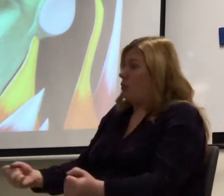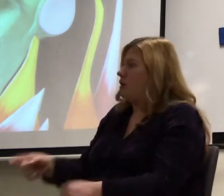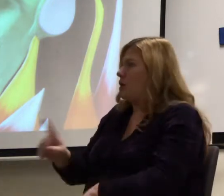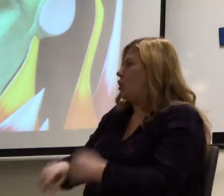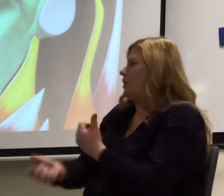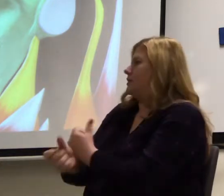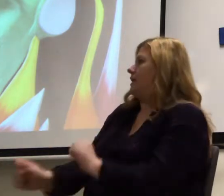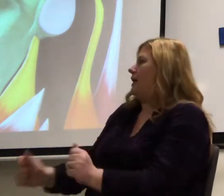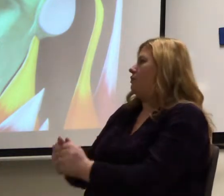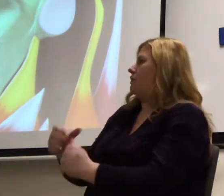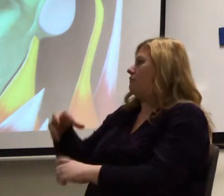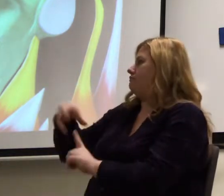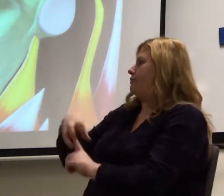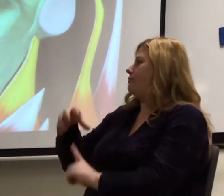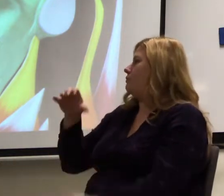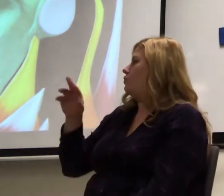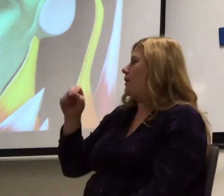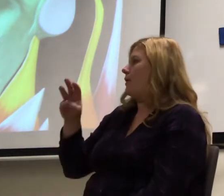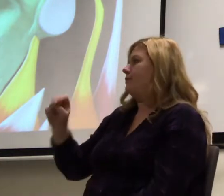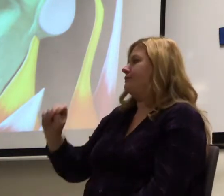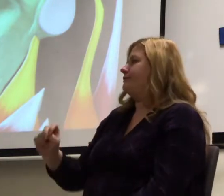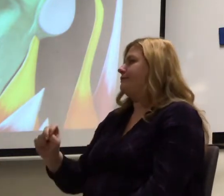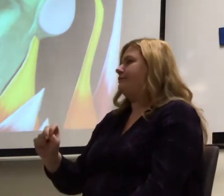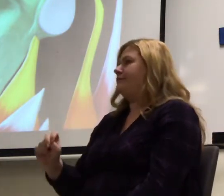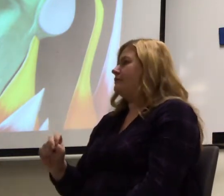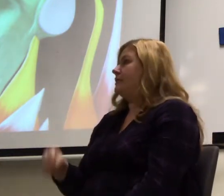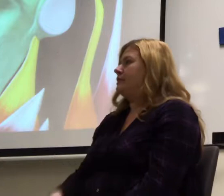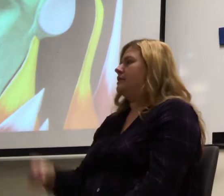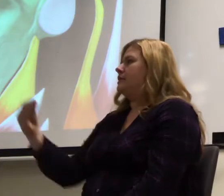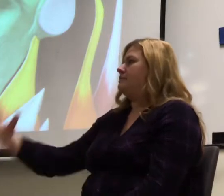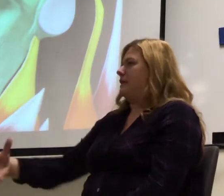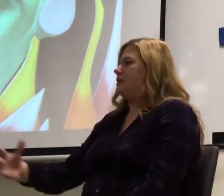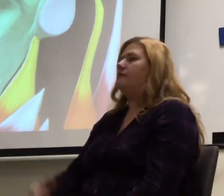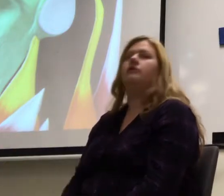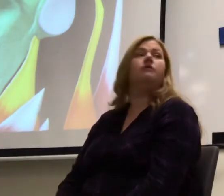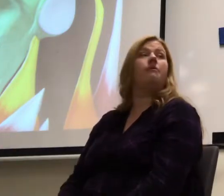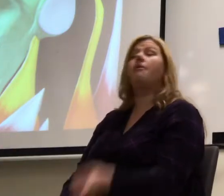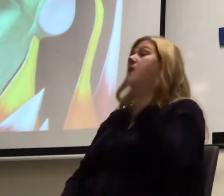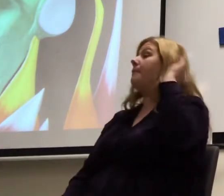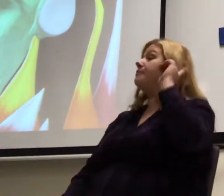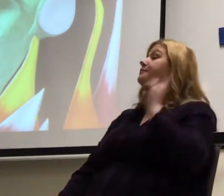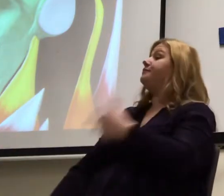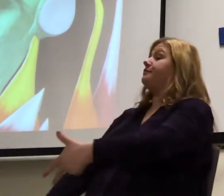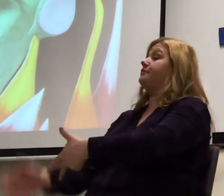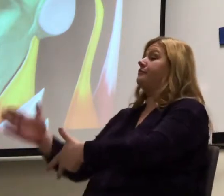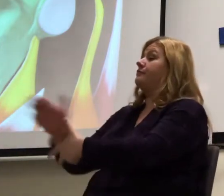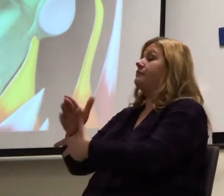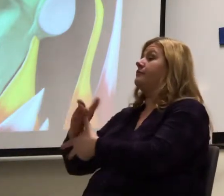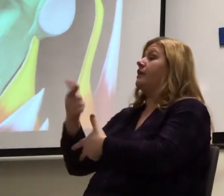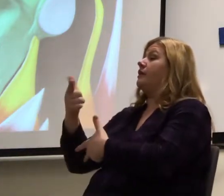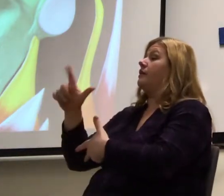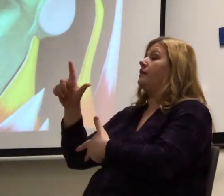Oops. All right, so let's name them. One of the shoulder joints is right here, glenohumeral joint. The other 2 had to do